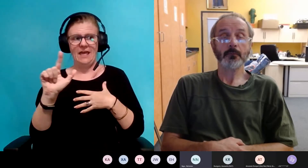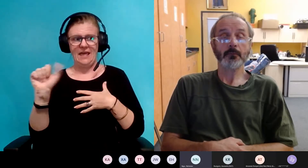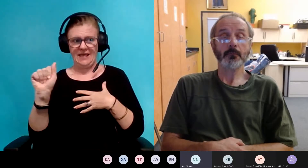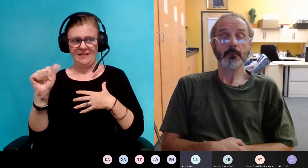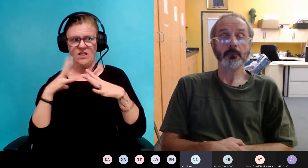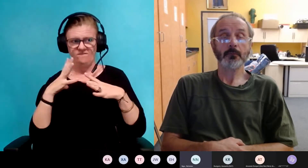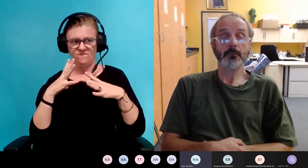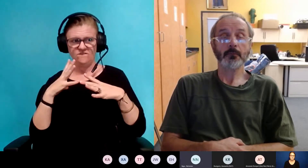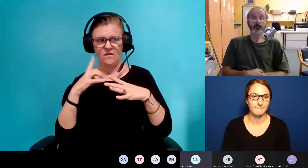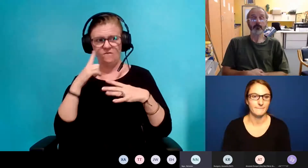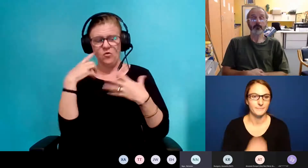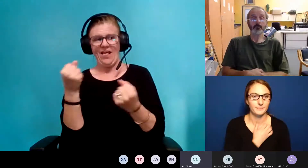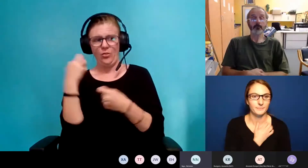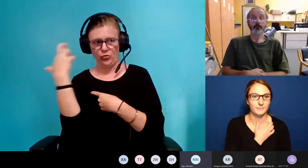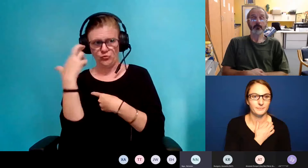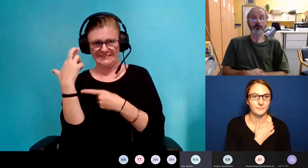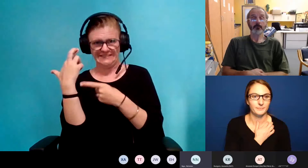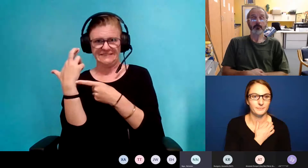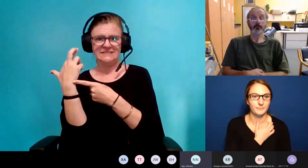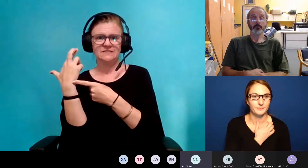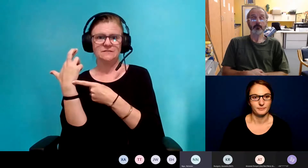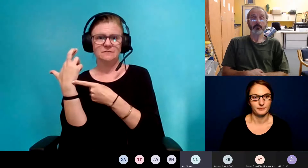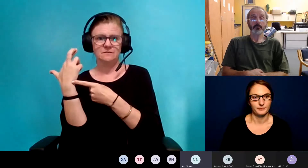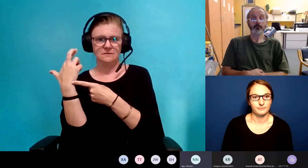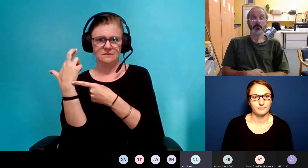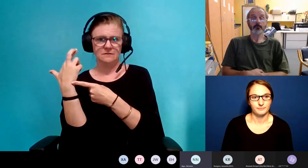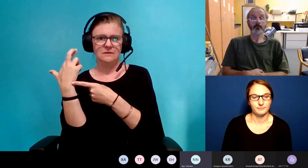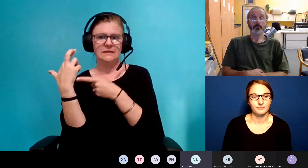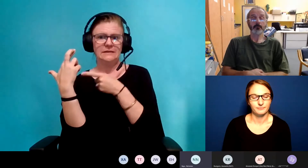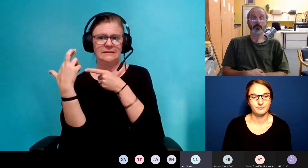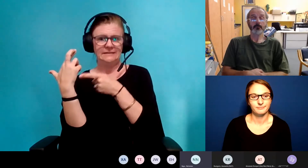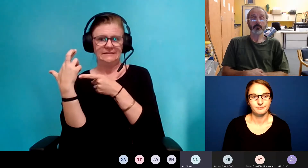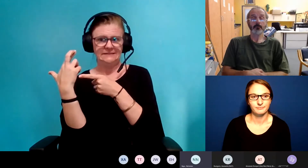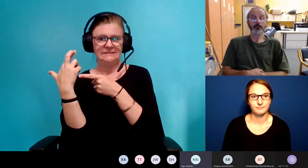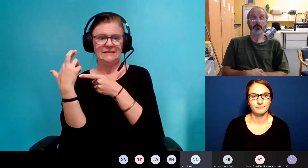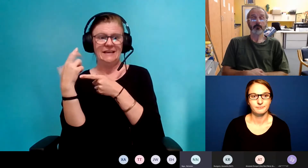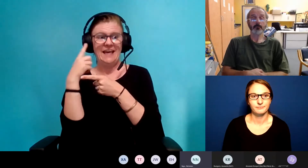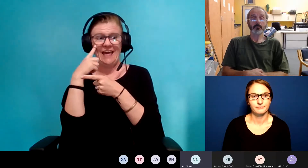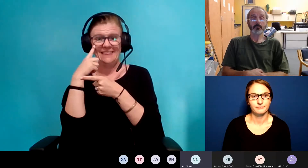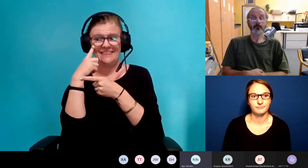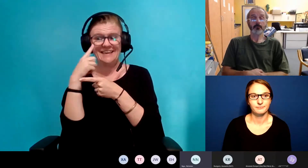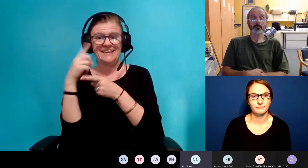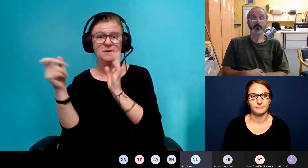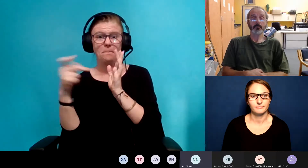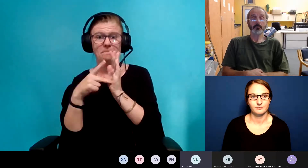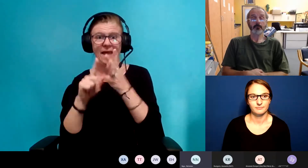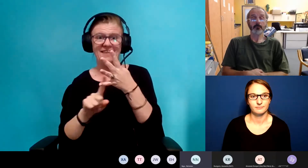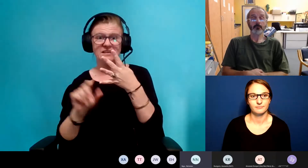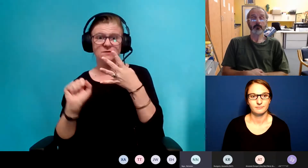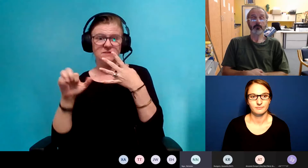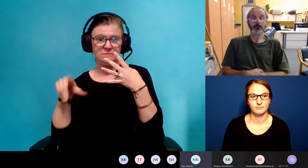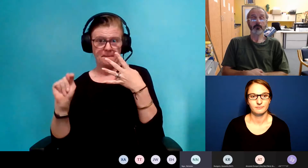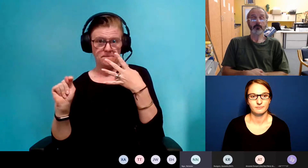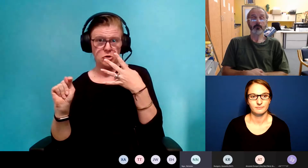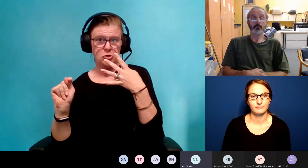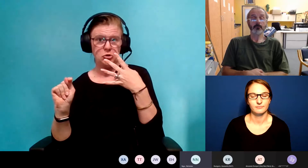FMLA leave for health-related reasons. He's gone for, I believe, until the end of September. So